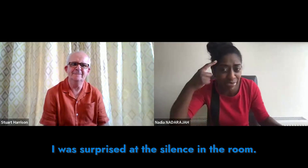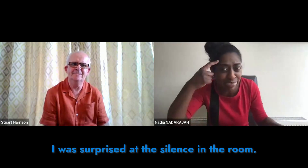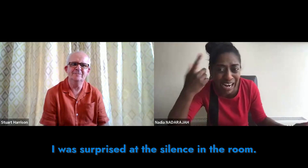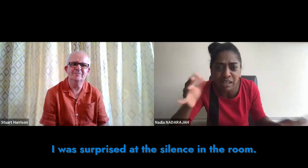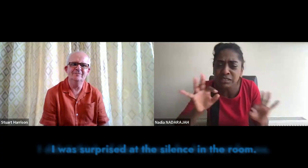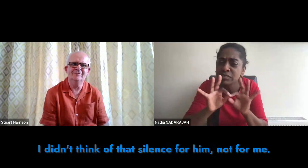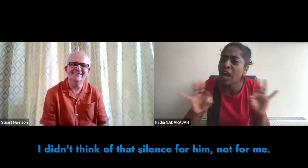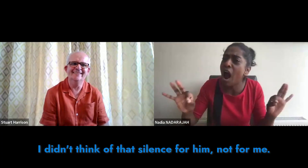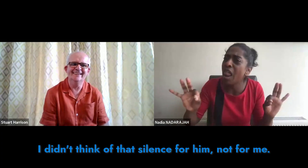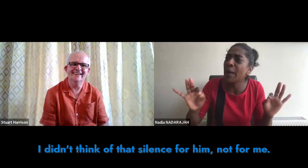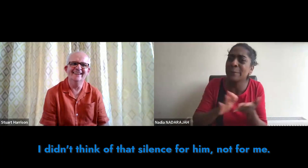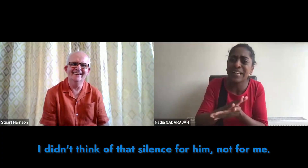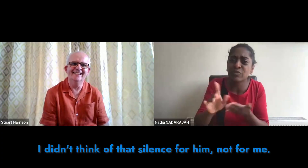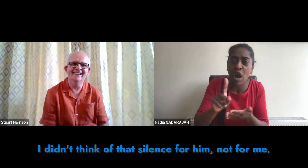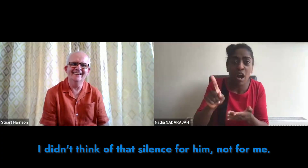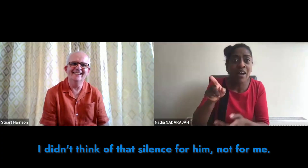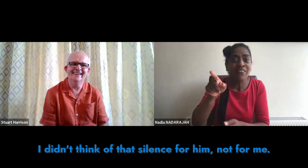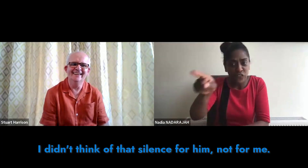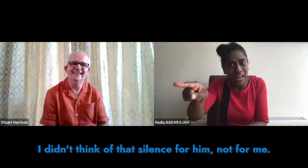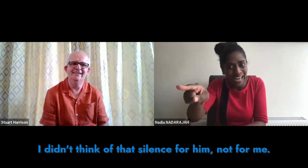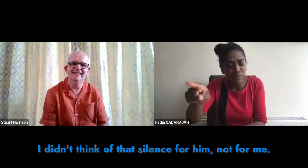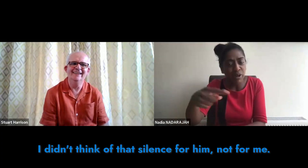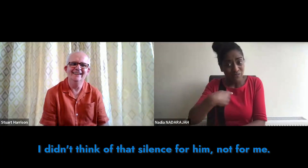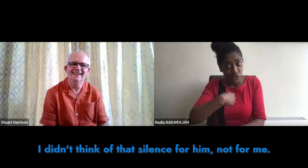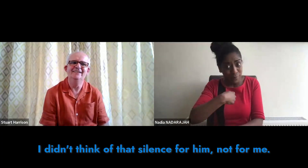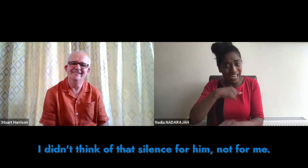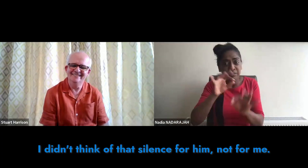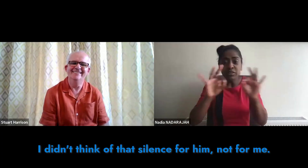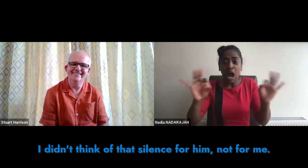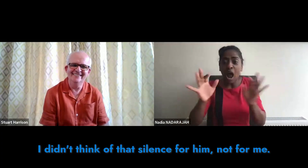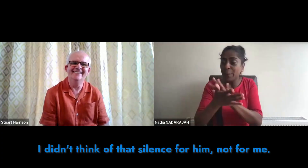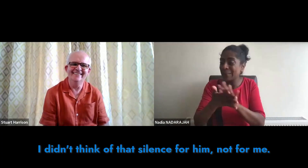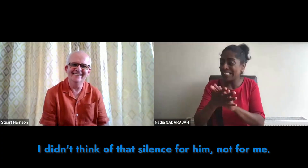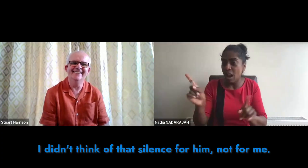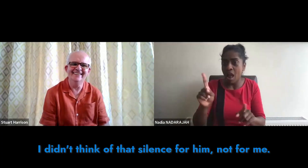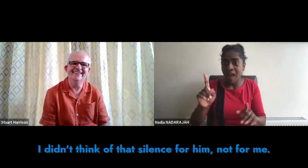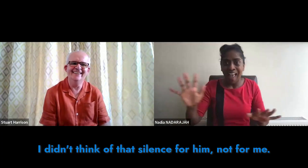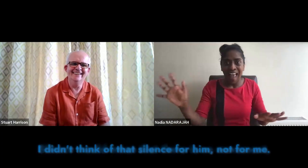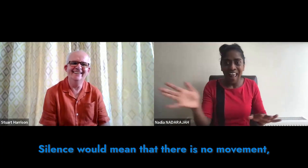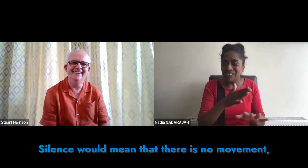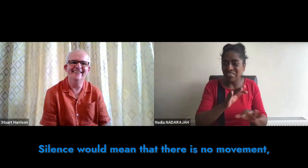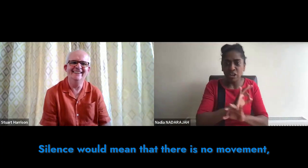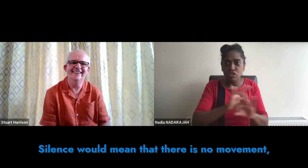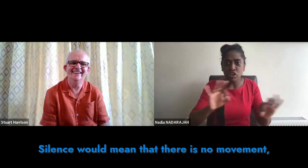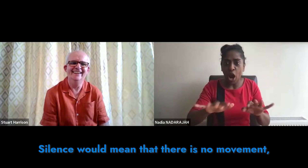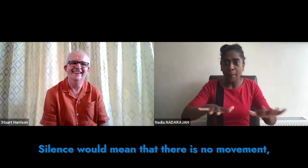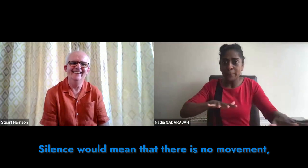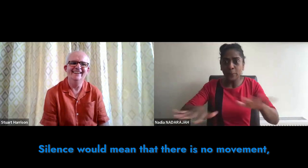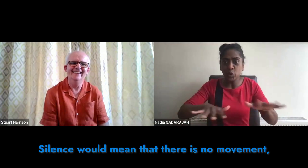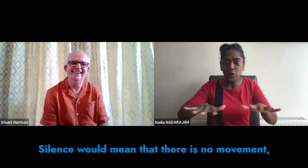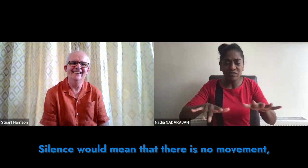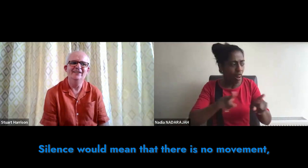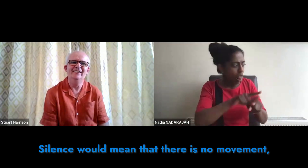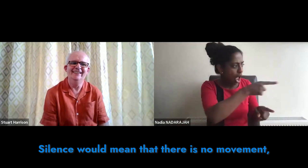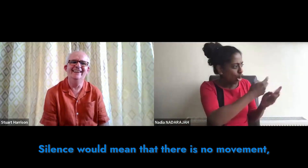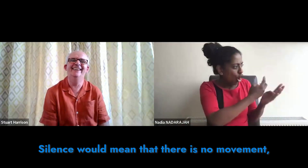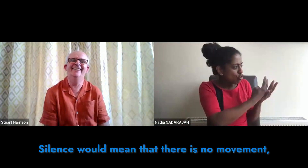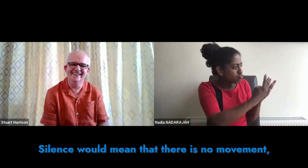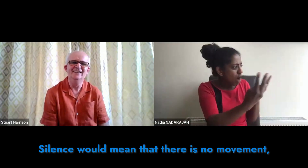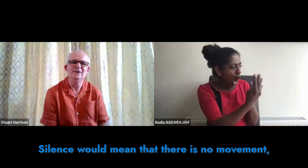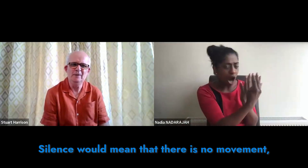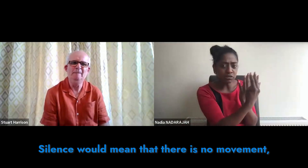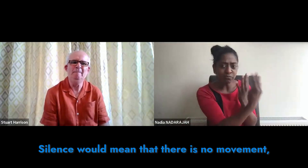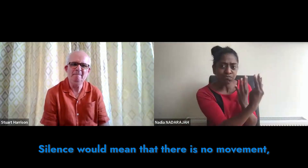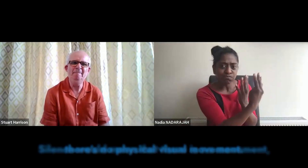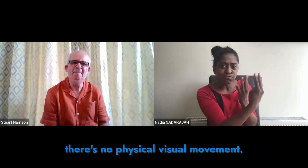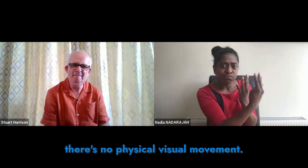in the room. I didn't think of that. Silence for him, not for me. Silence would mean that there is